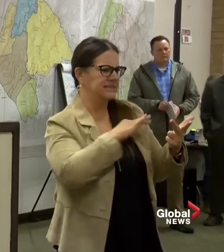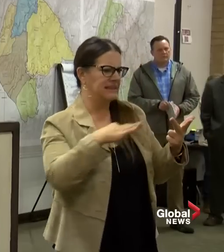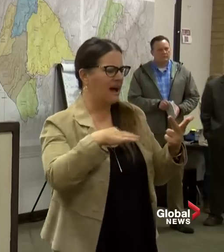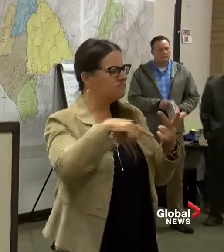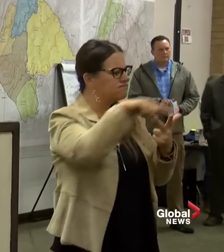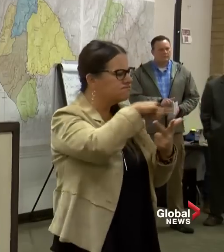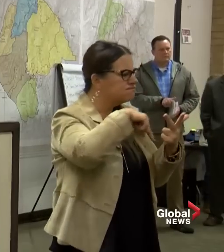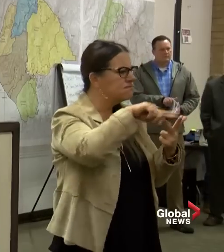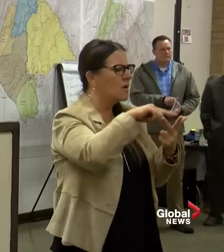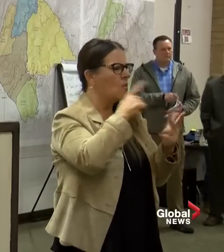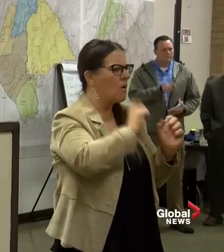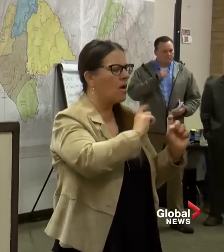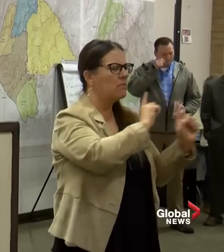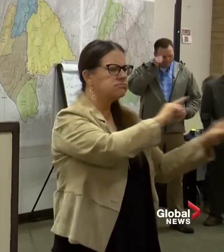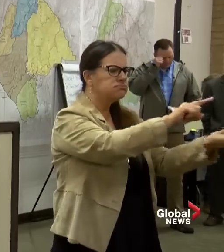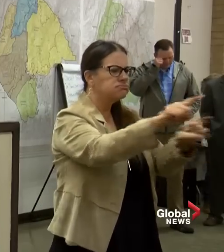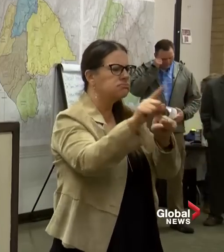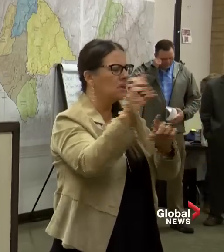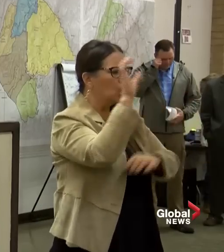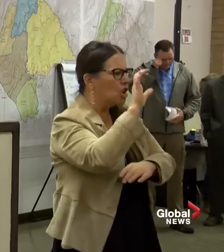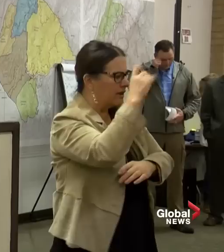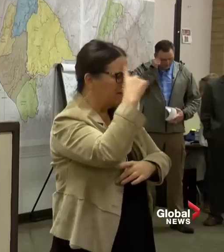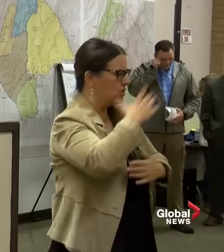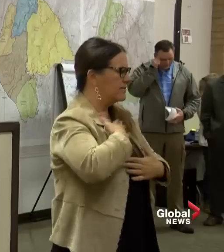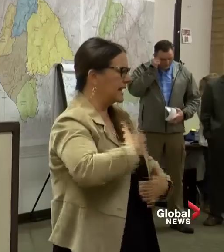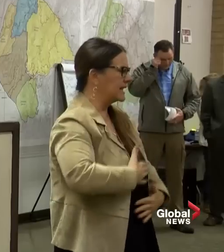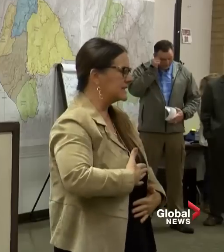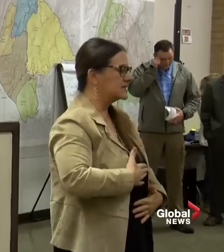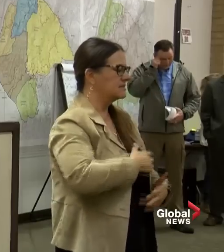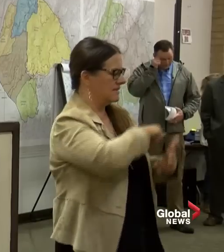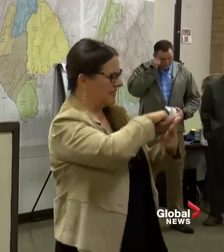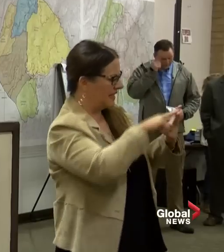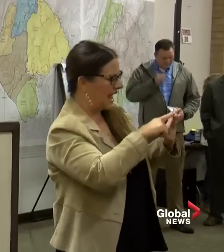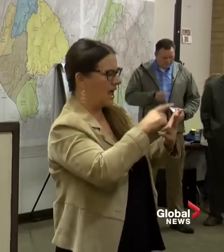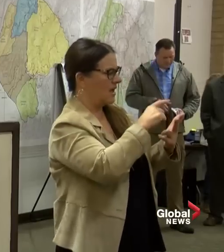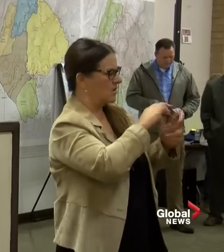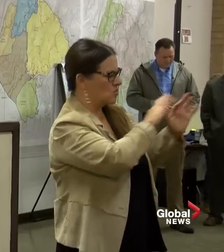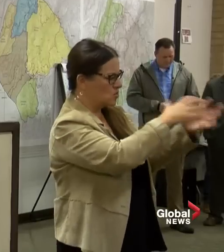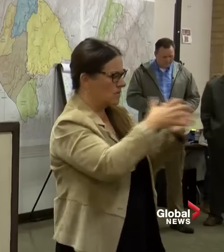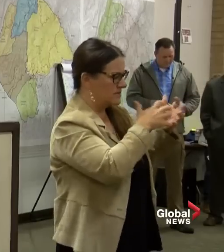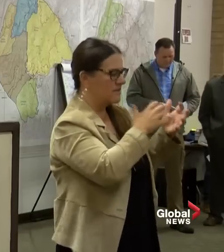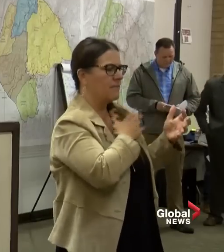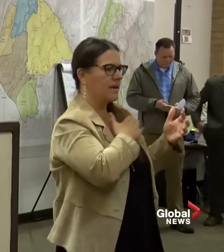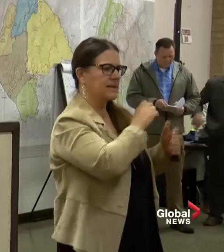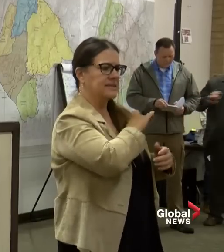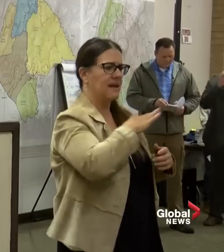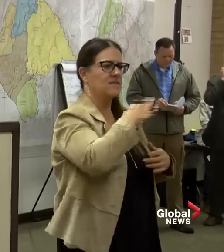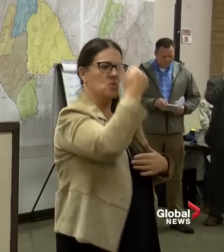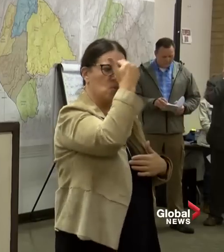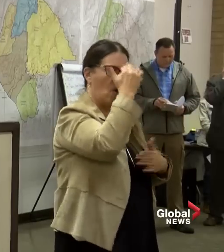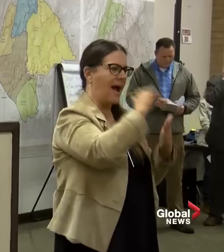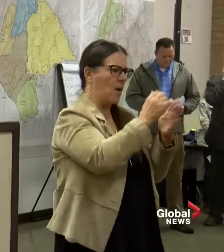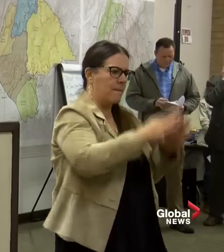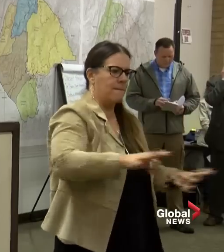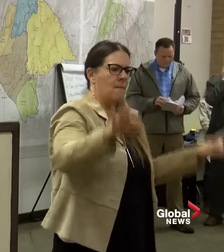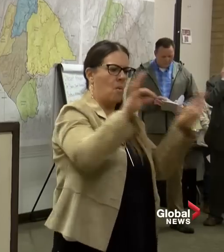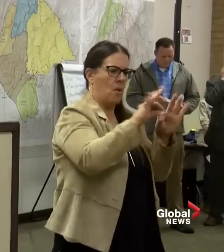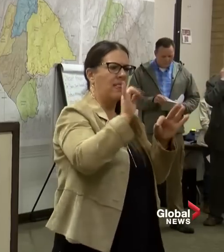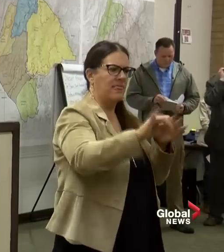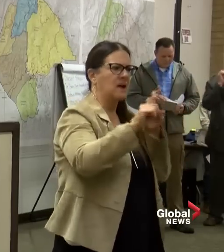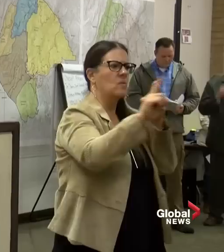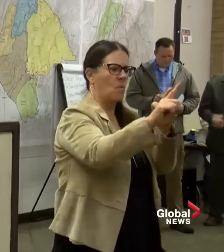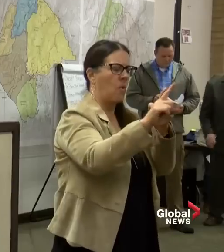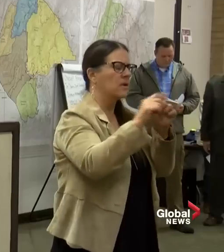field searching for remains. All of those individuals understand the importance of that mission and have decided to continue with the